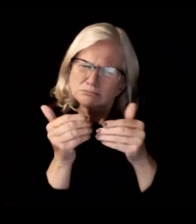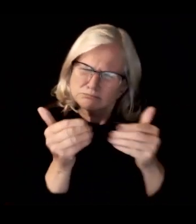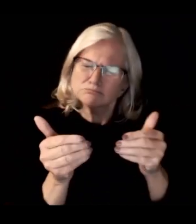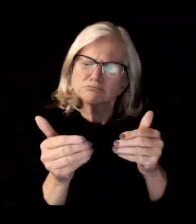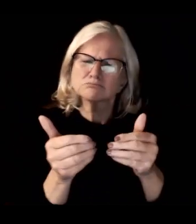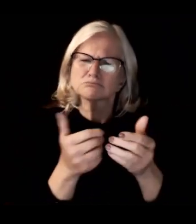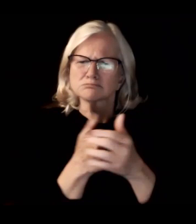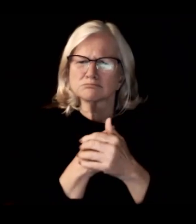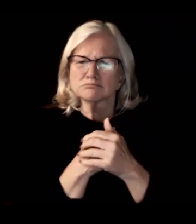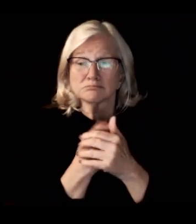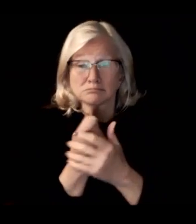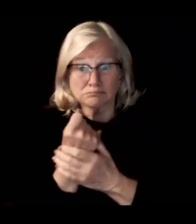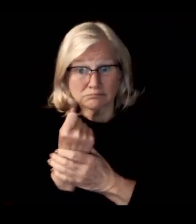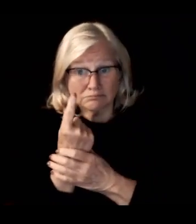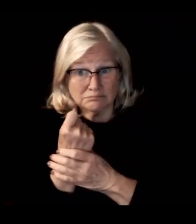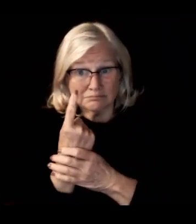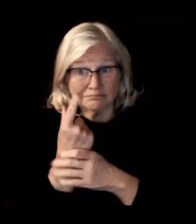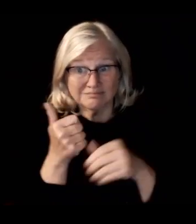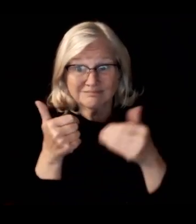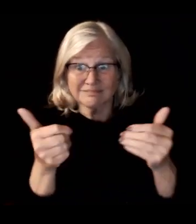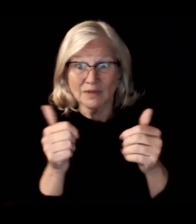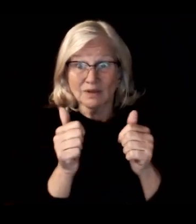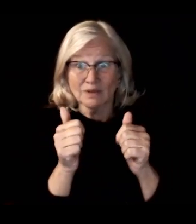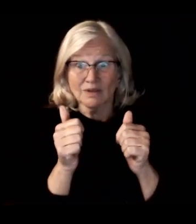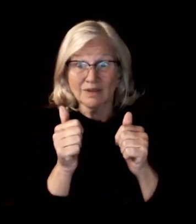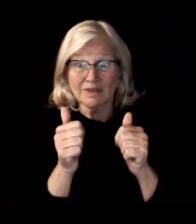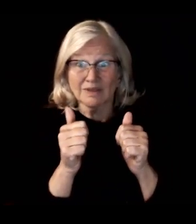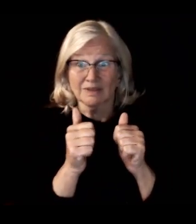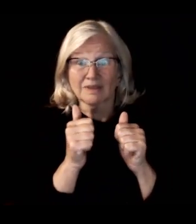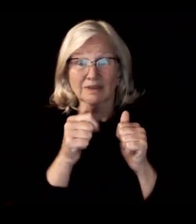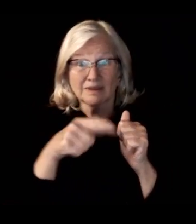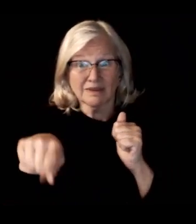residents who benefit from the essential caregiver